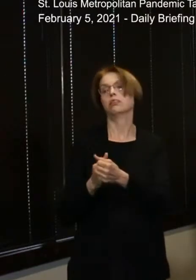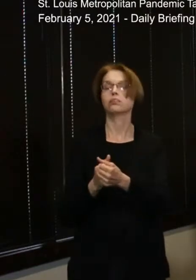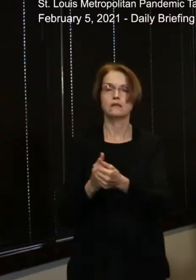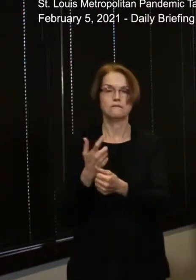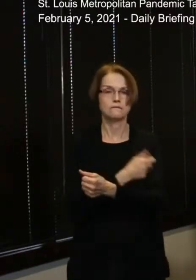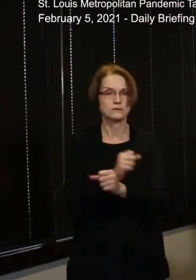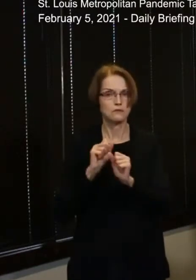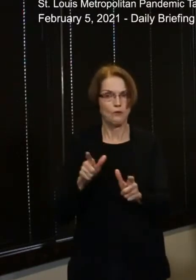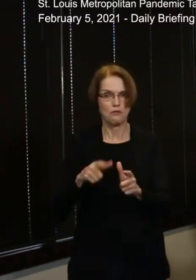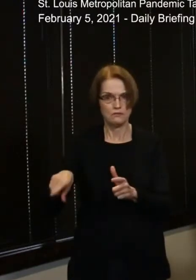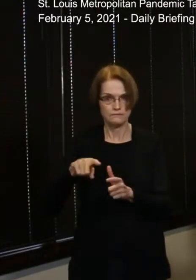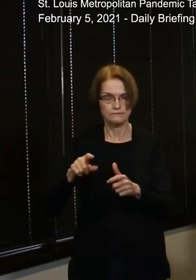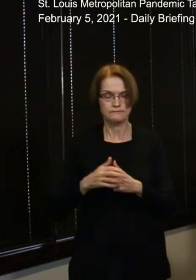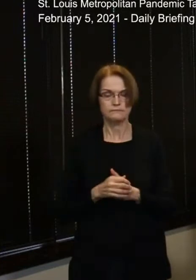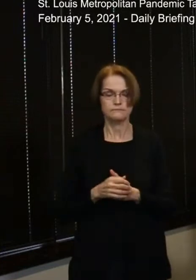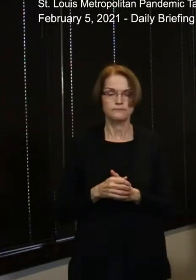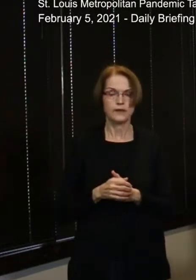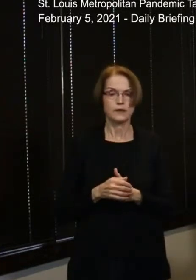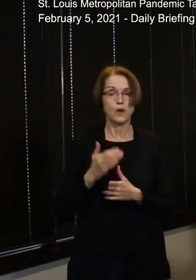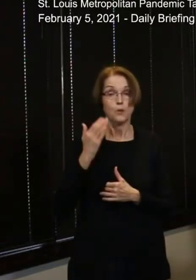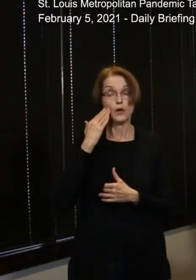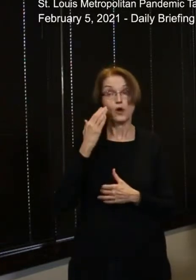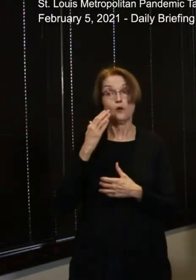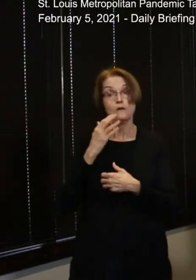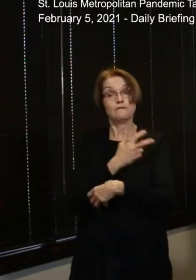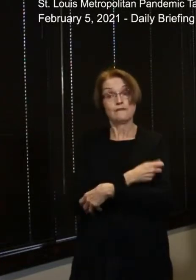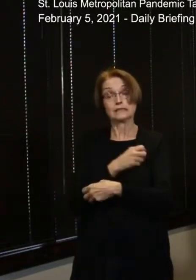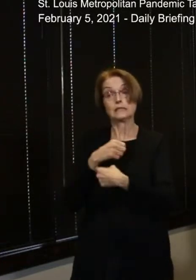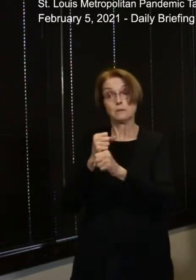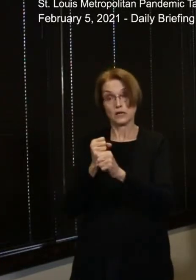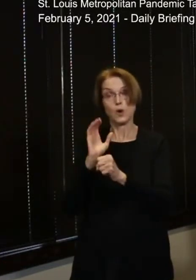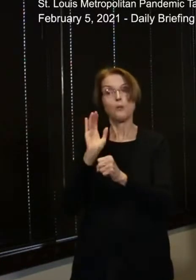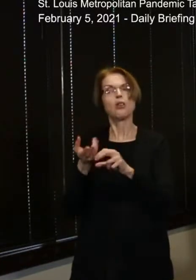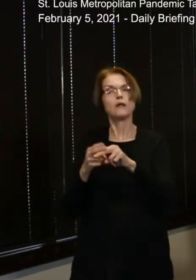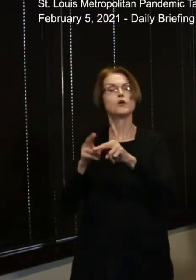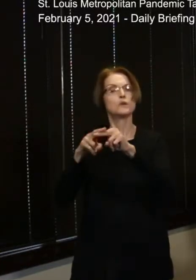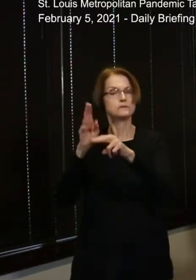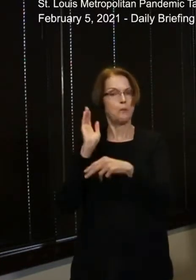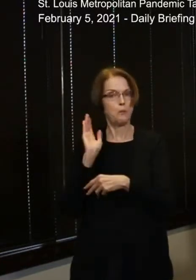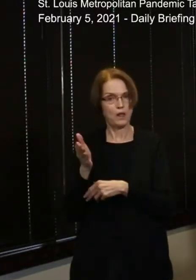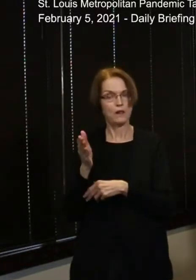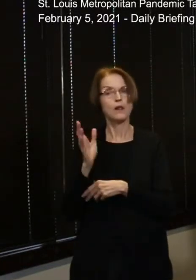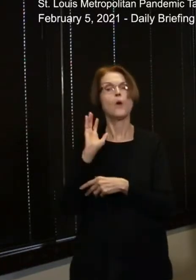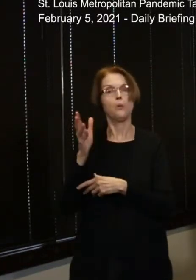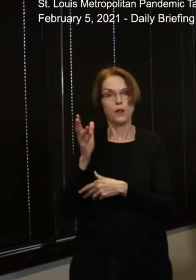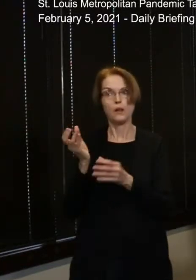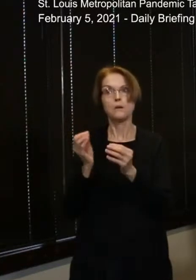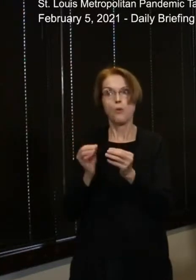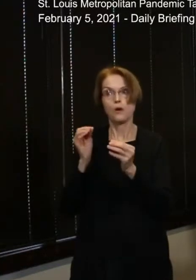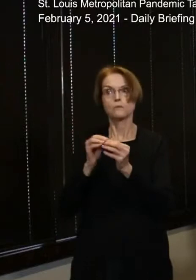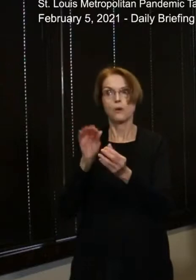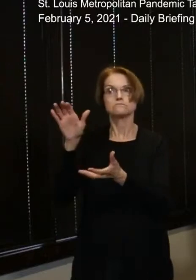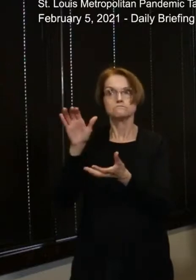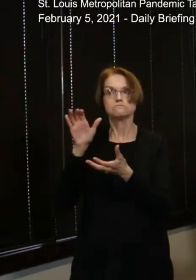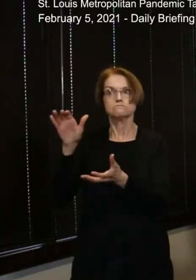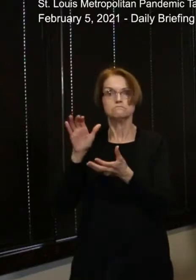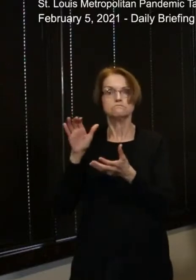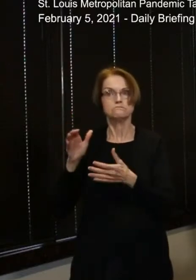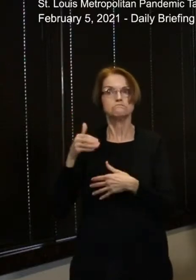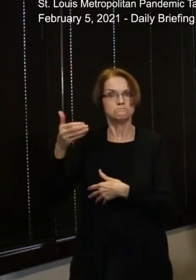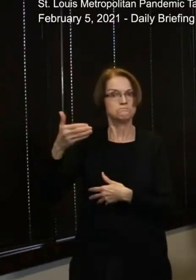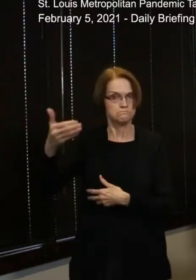population. Now, we know vaccine production is most likely going to increase, that we will be getting more vaccine as time goes